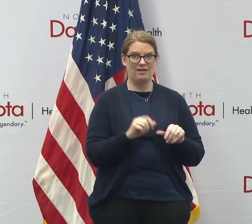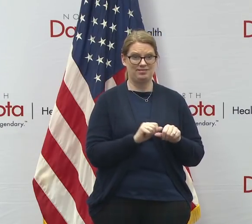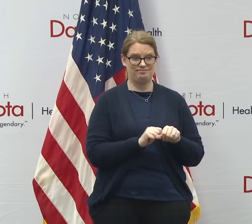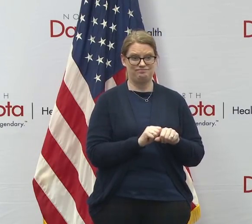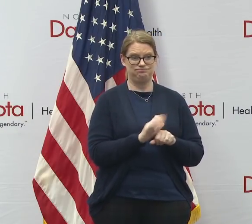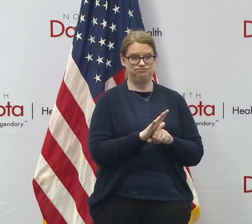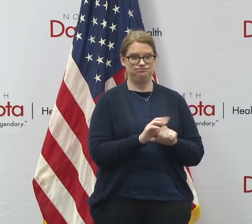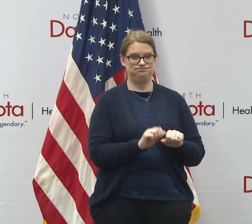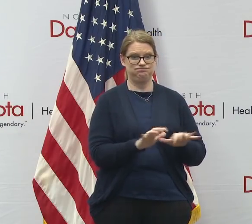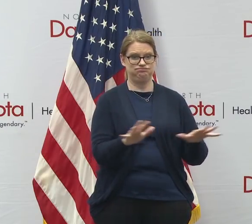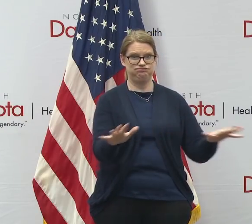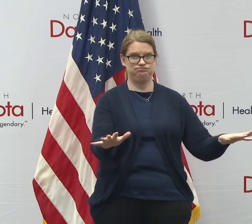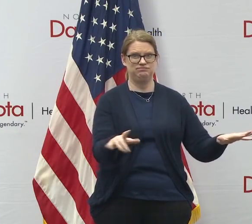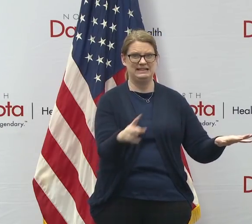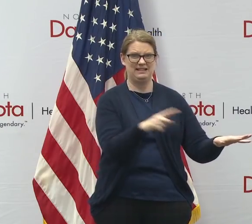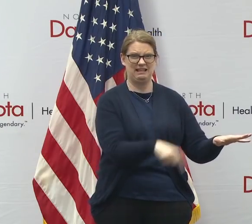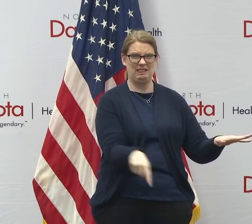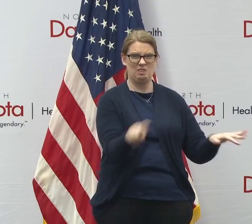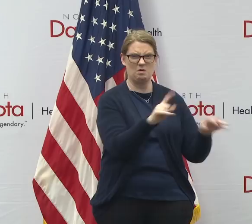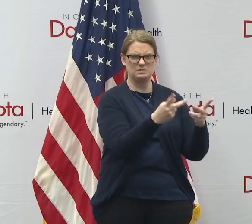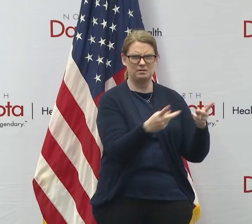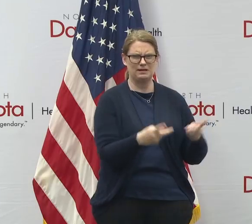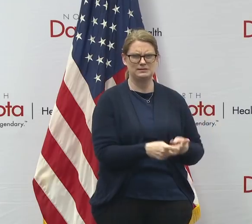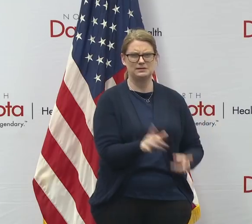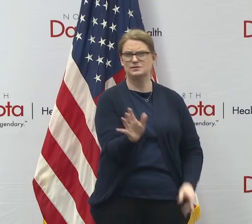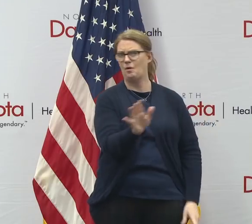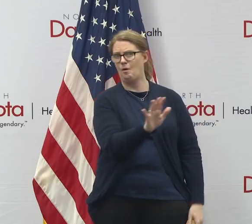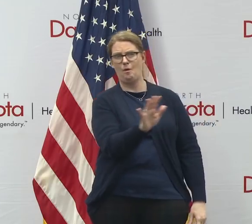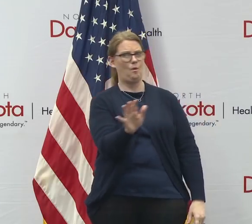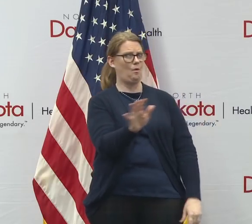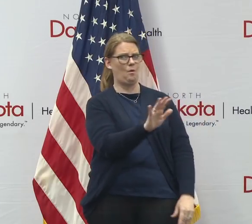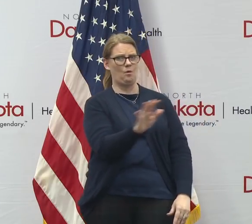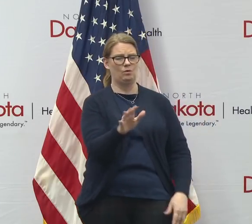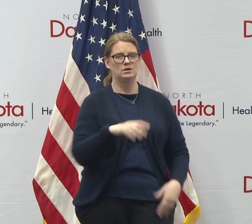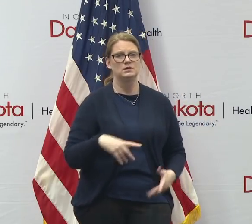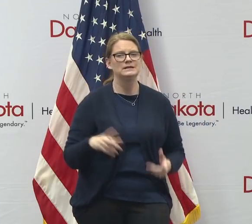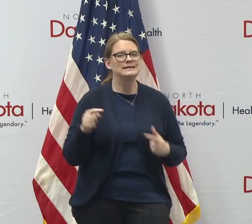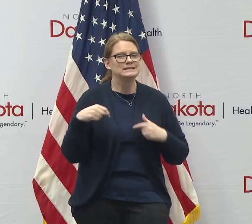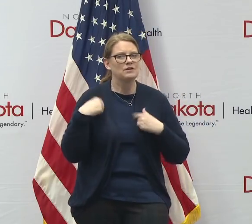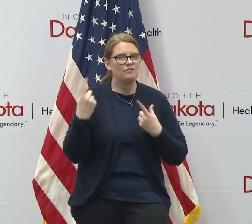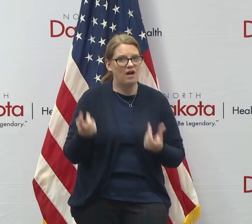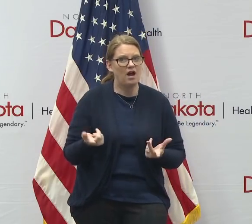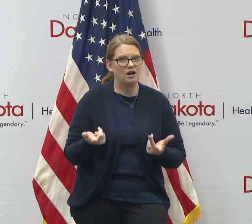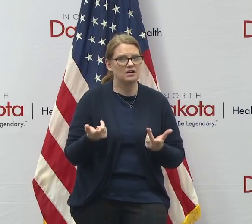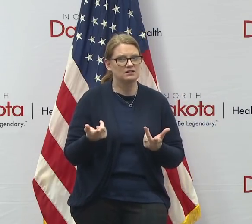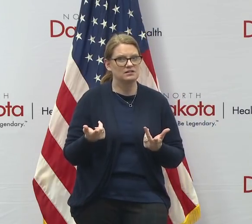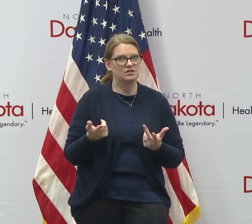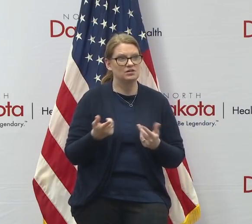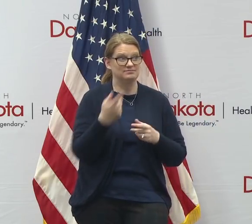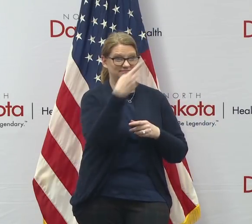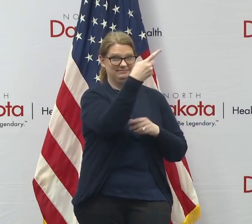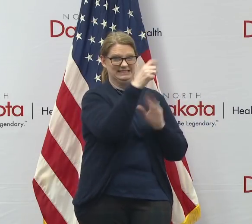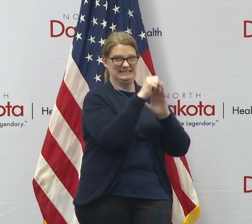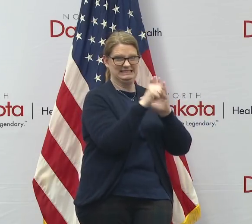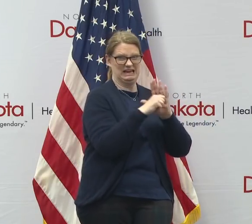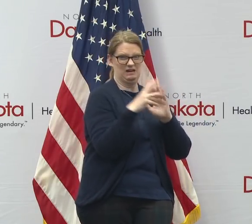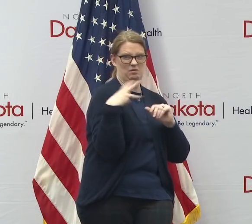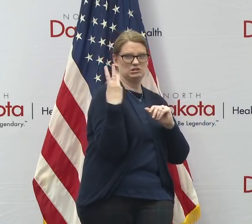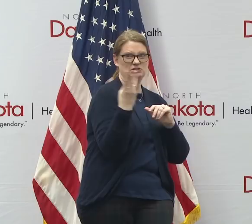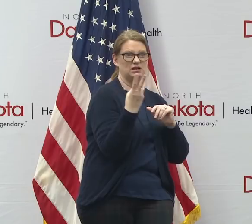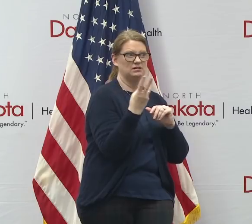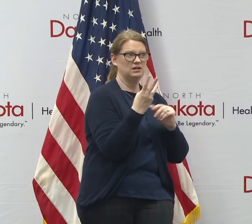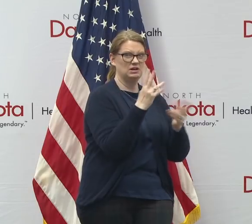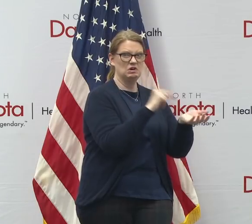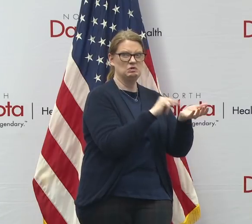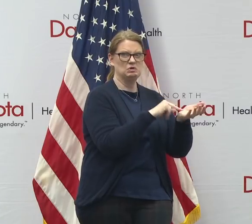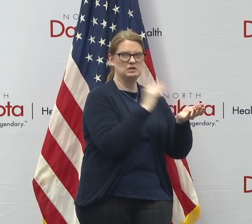that's right now we've been able to avoid what the state of Washington and other states have had, where they've had nursing home outbreaks which